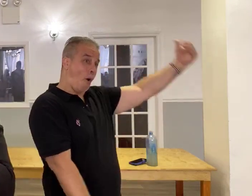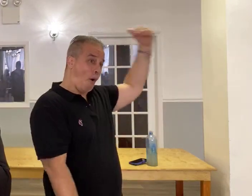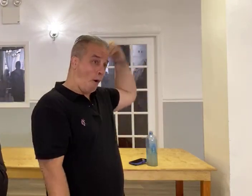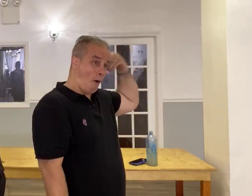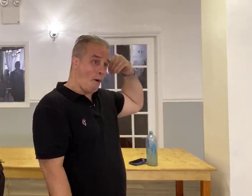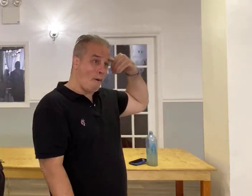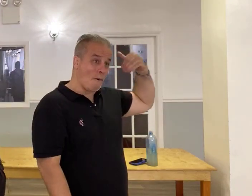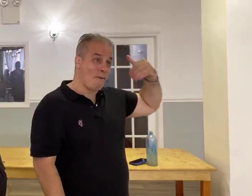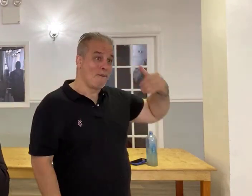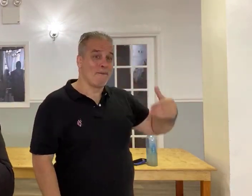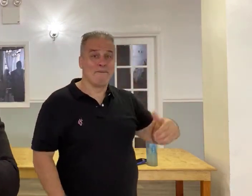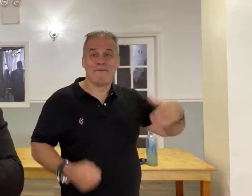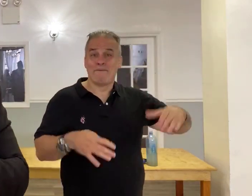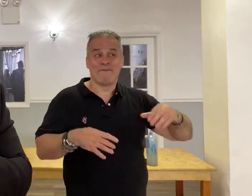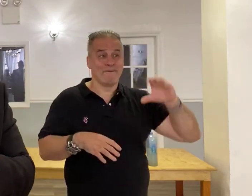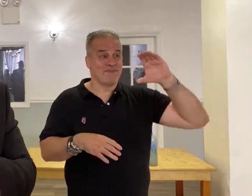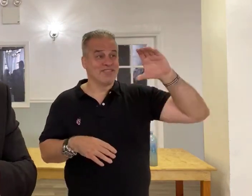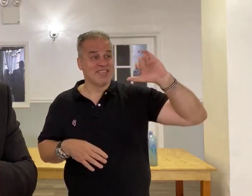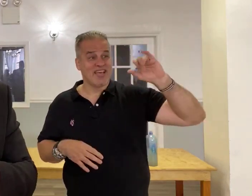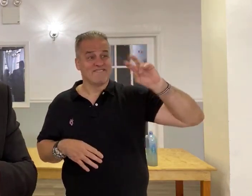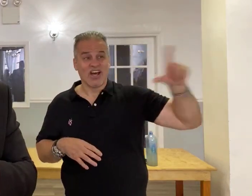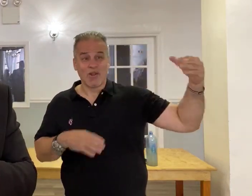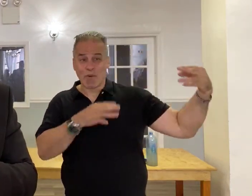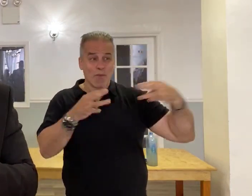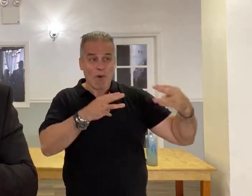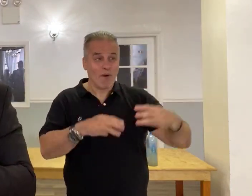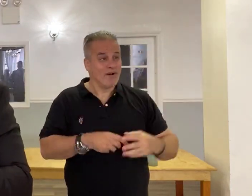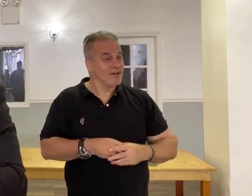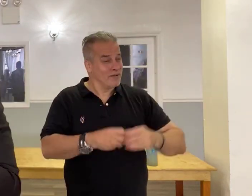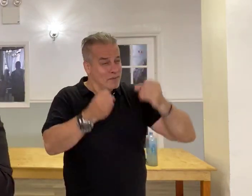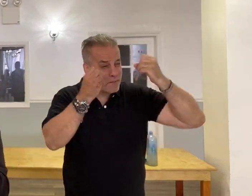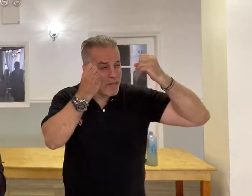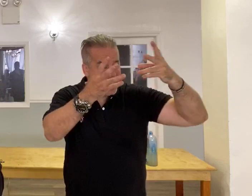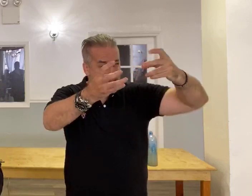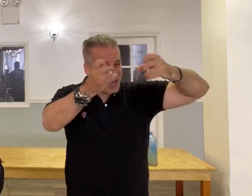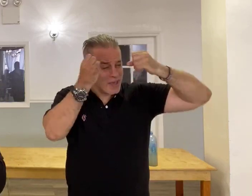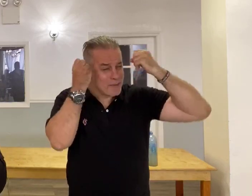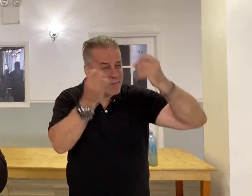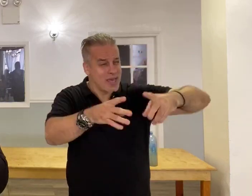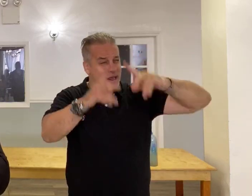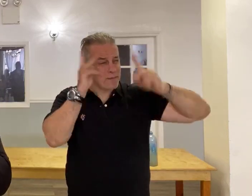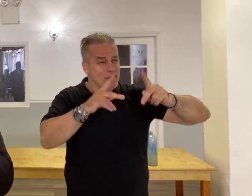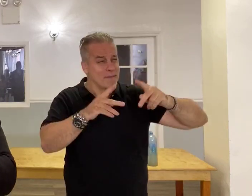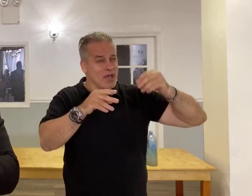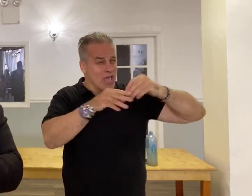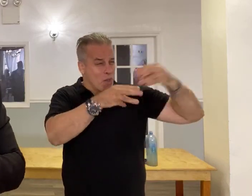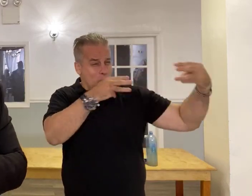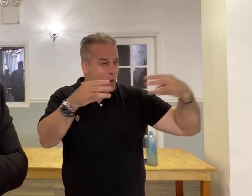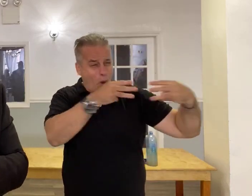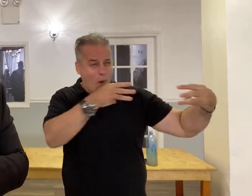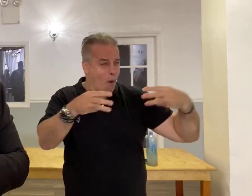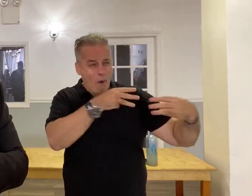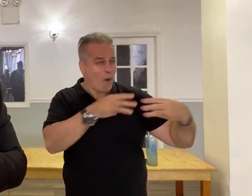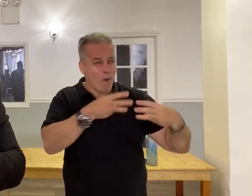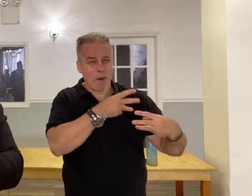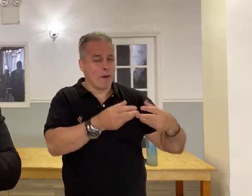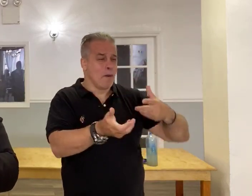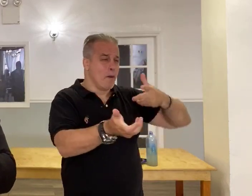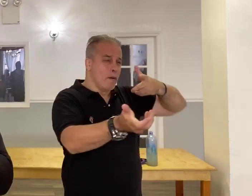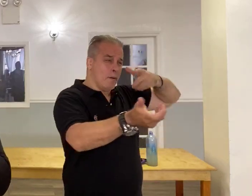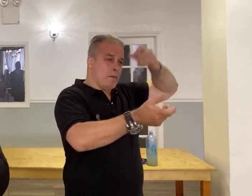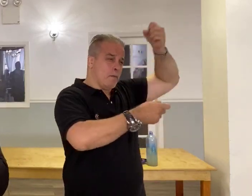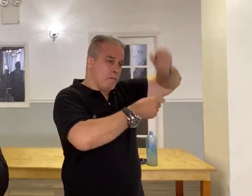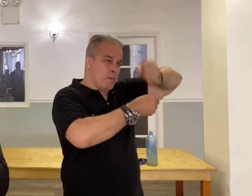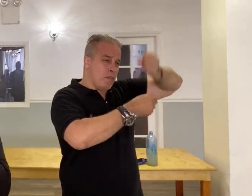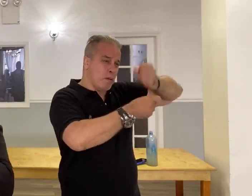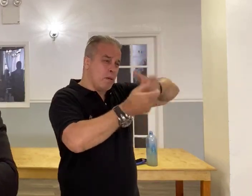you imagine how many, many tens of thousands of these amputation surgeries that they performed? It's countless.